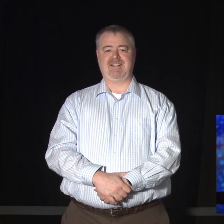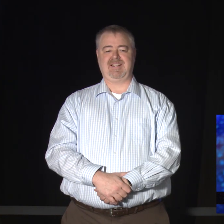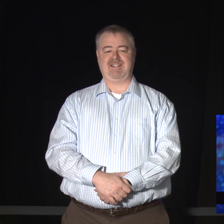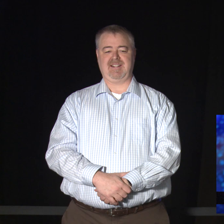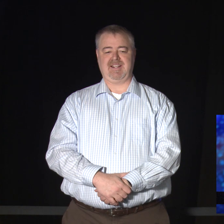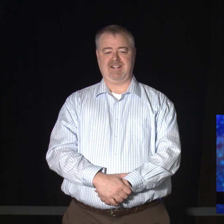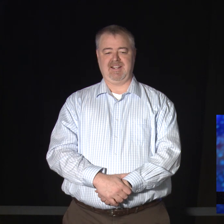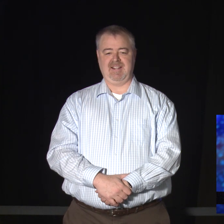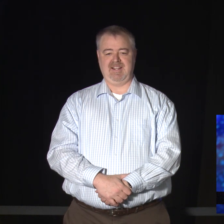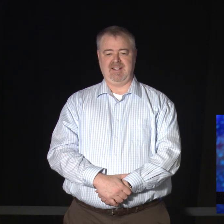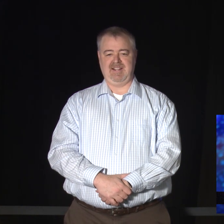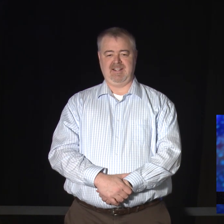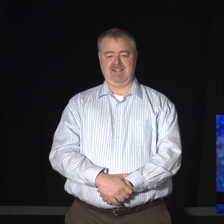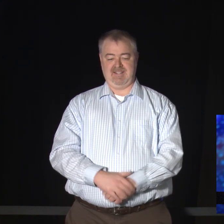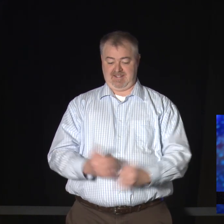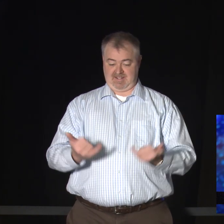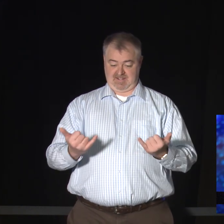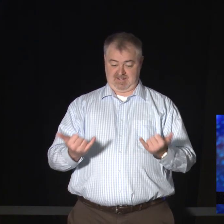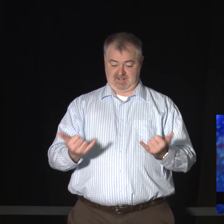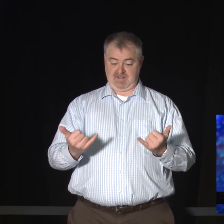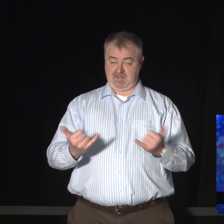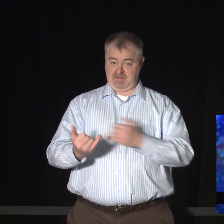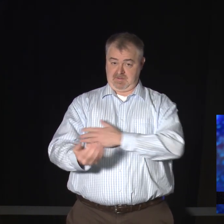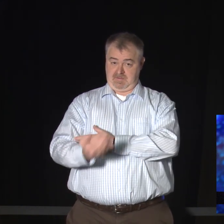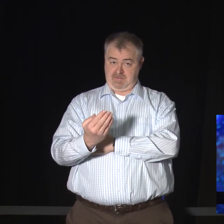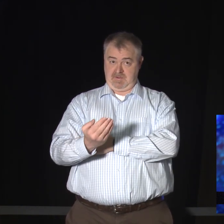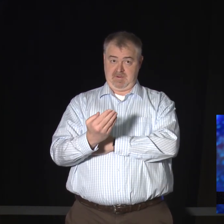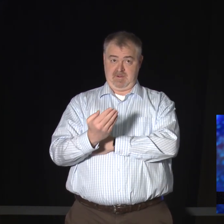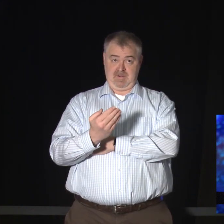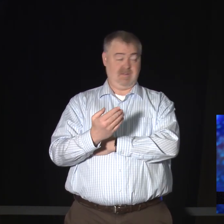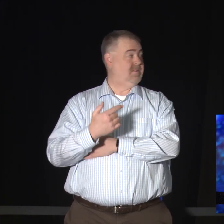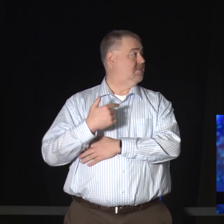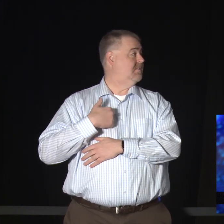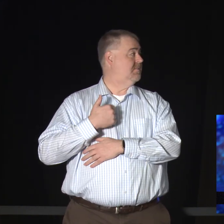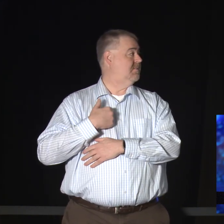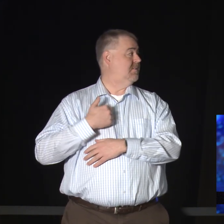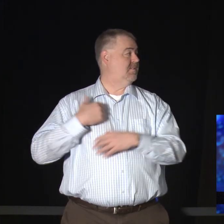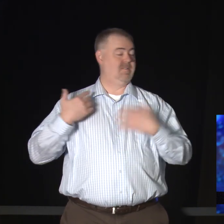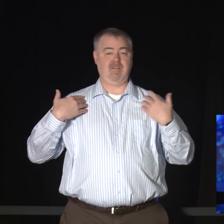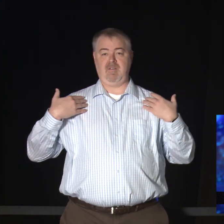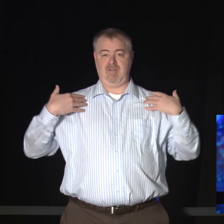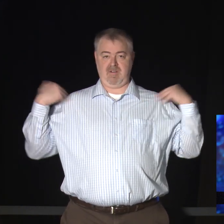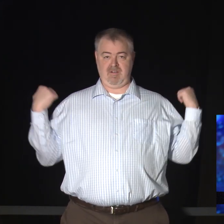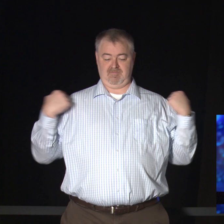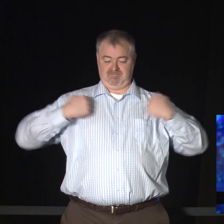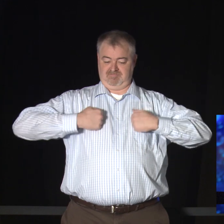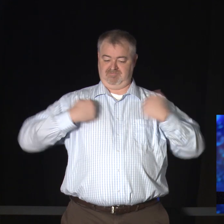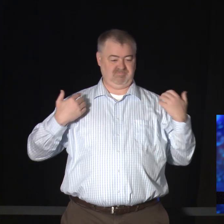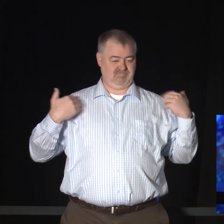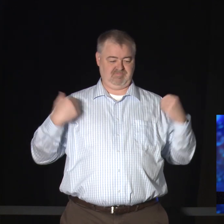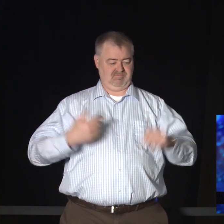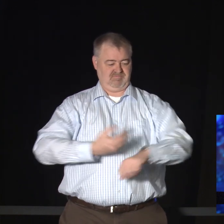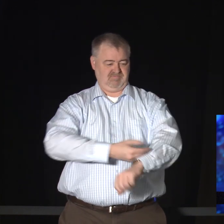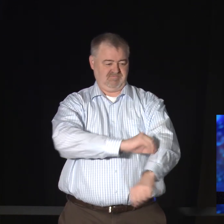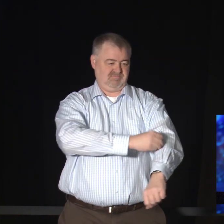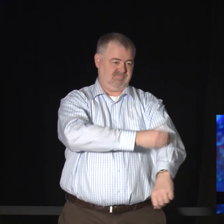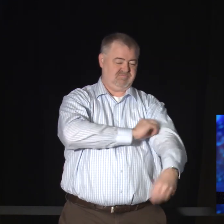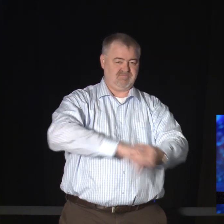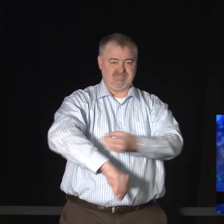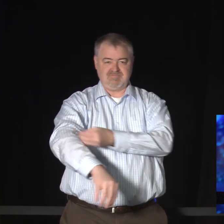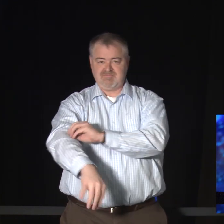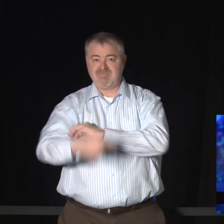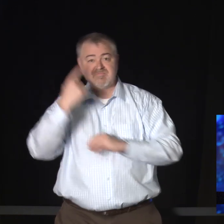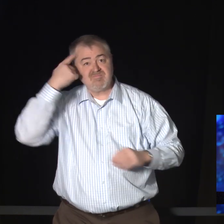I have this morning taken off my suit jacket, rolled up my sleeves, because we want to wrestle